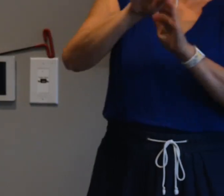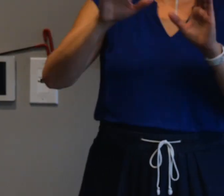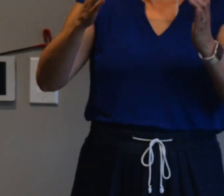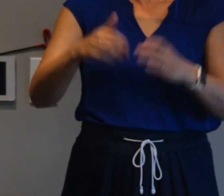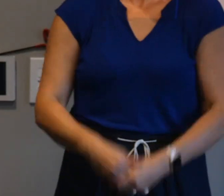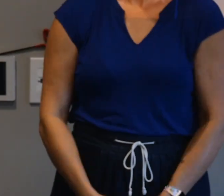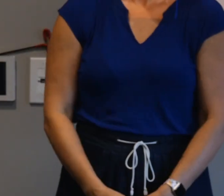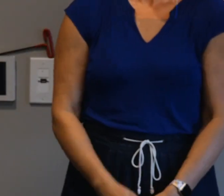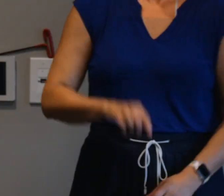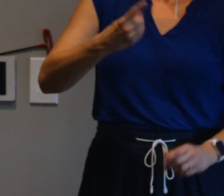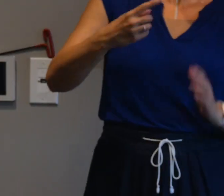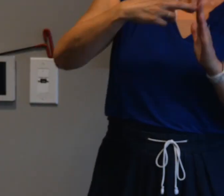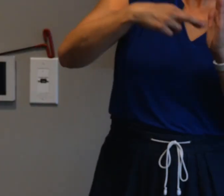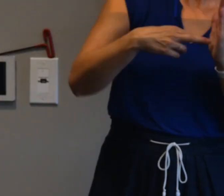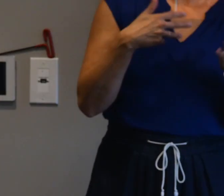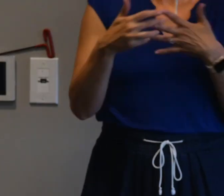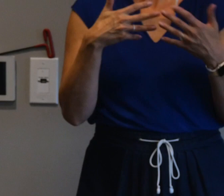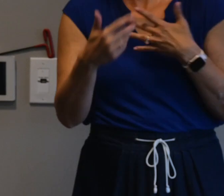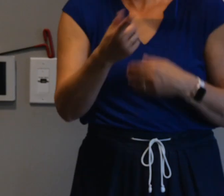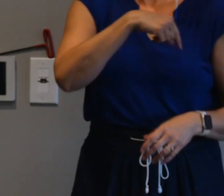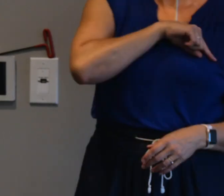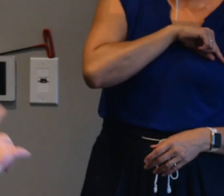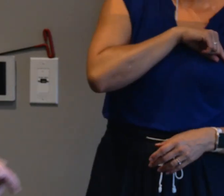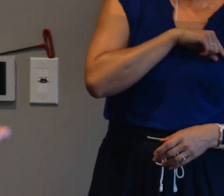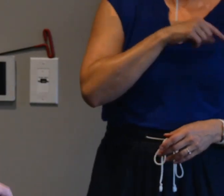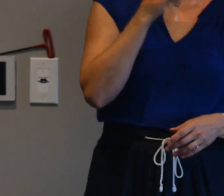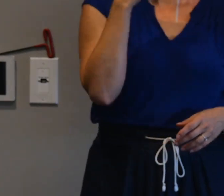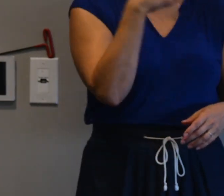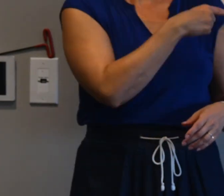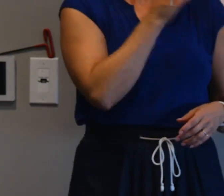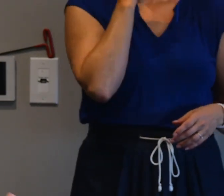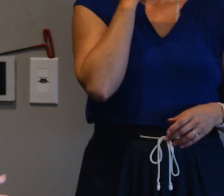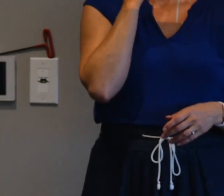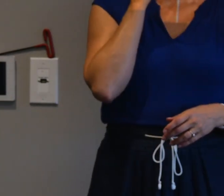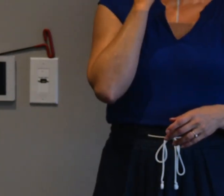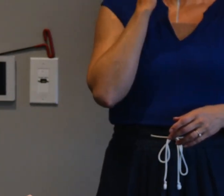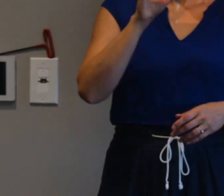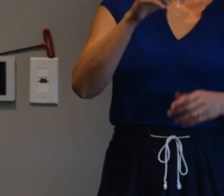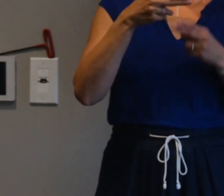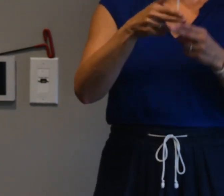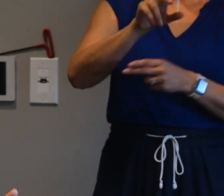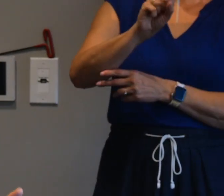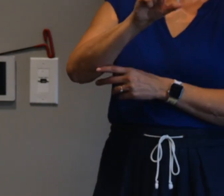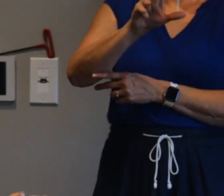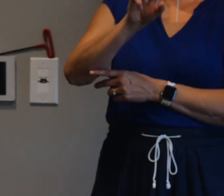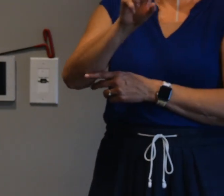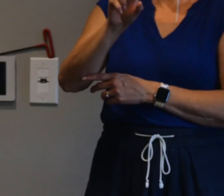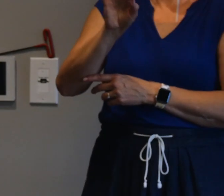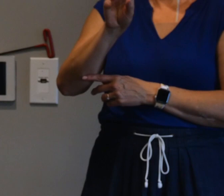classes. So just register, whether you're qualified for the grant or for the, we call them SLRF, the SLRF funds or